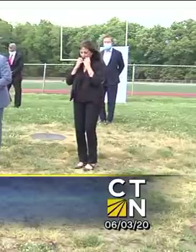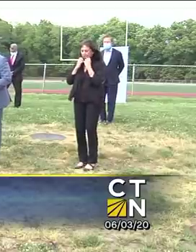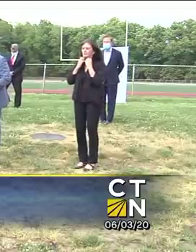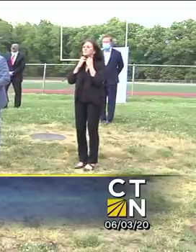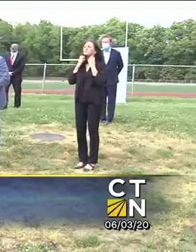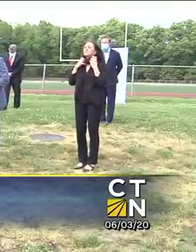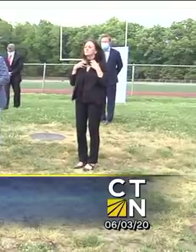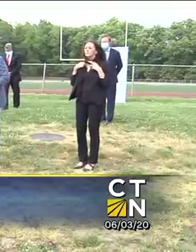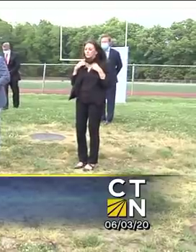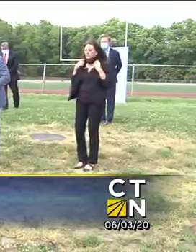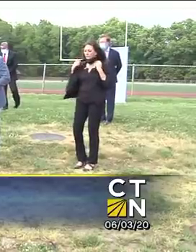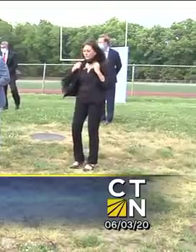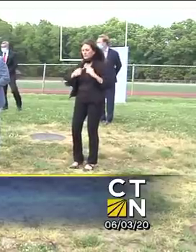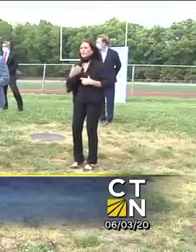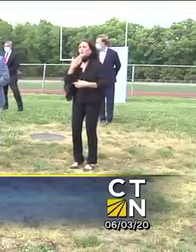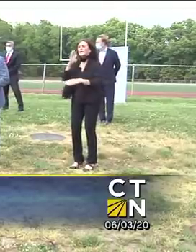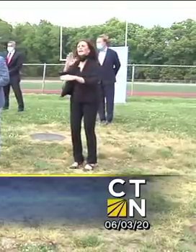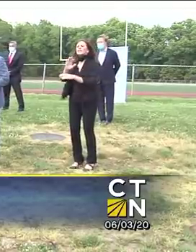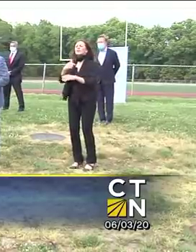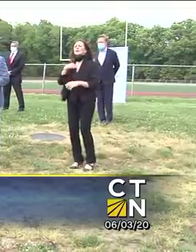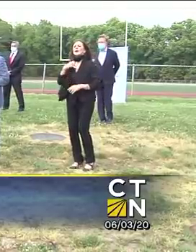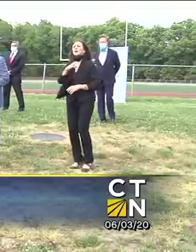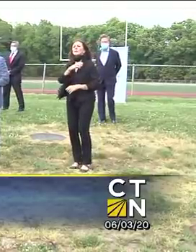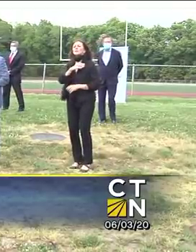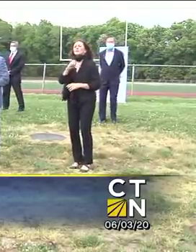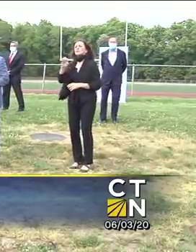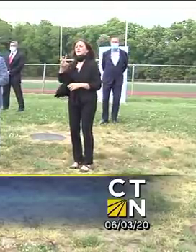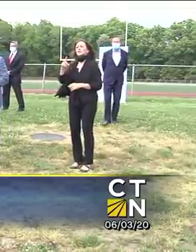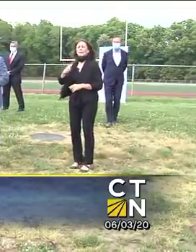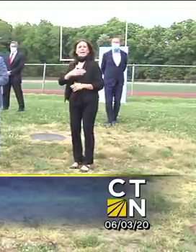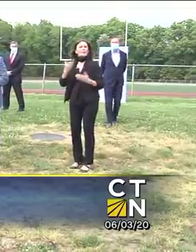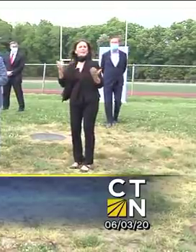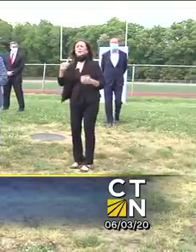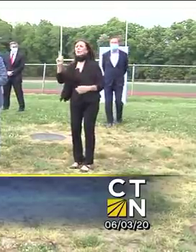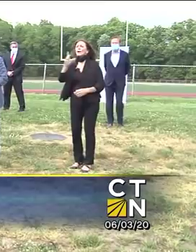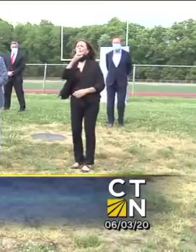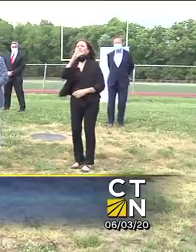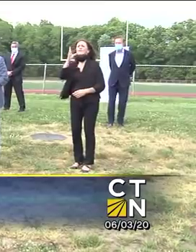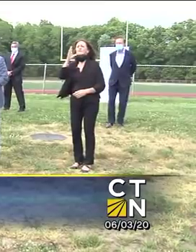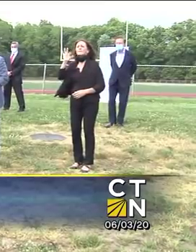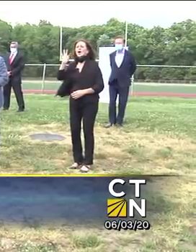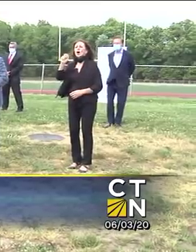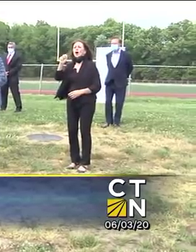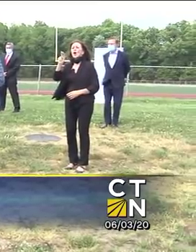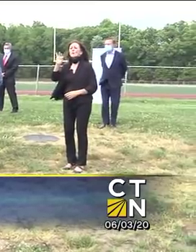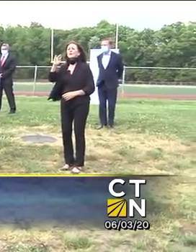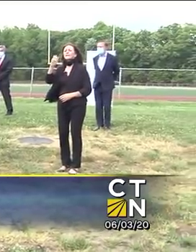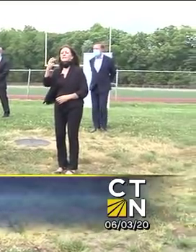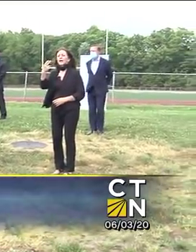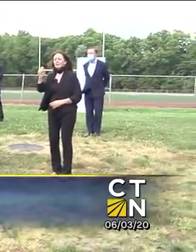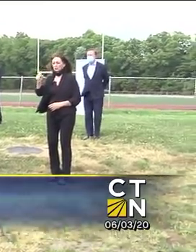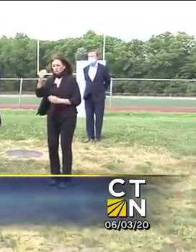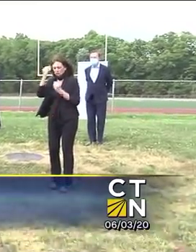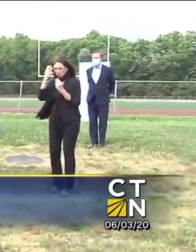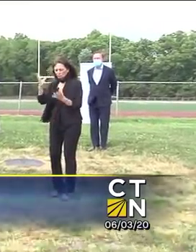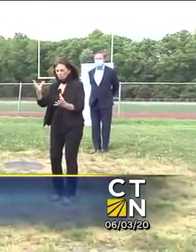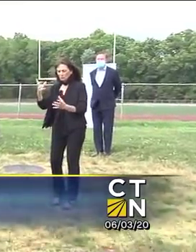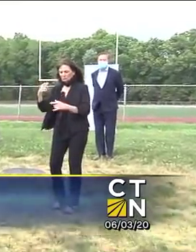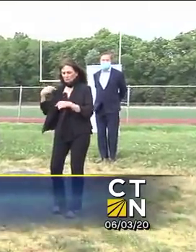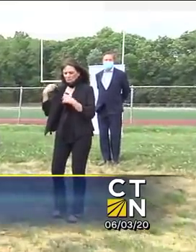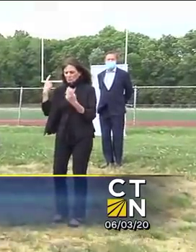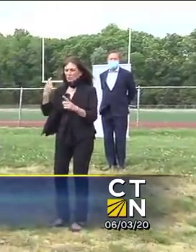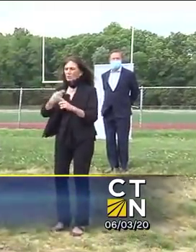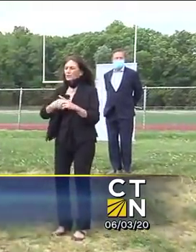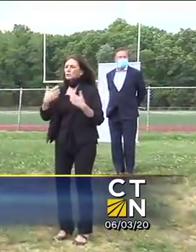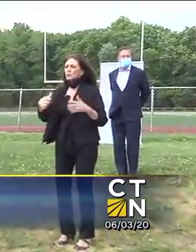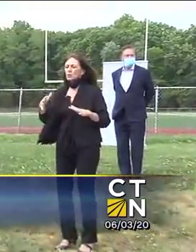Good afternoon. I'm Miguel Cardona, Commissioner of Education. Glad to be here at Farmington High School. These last couple months have shaken what